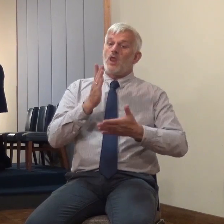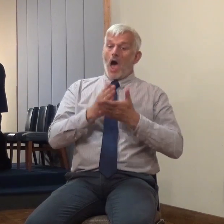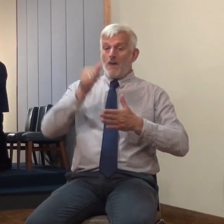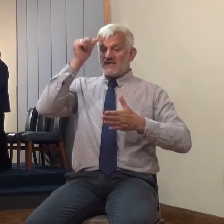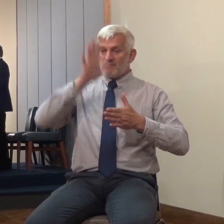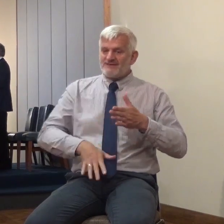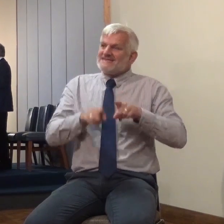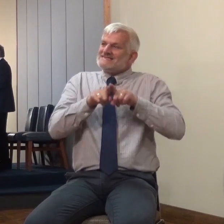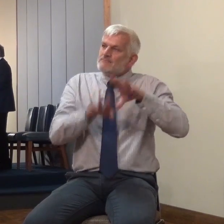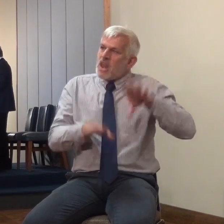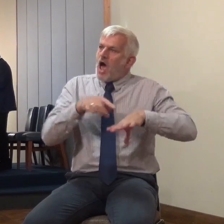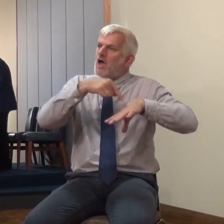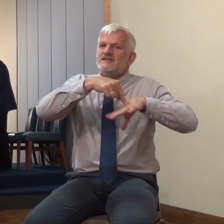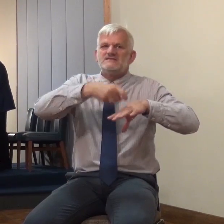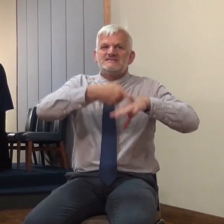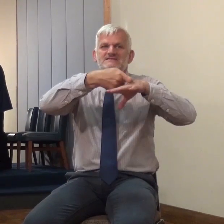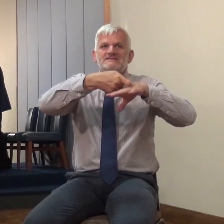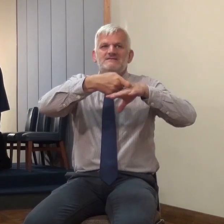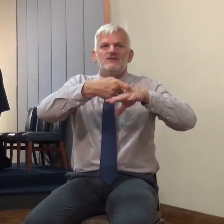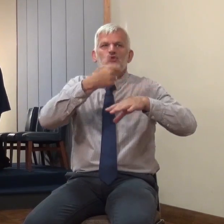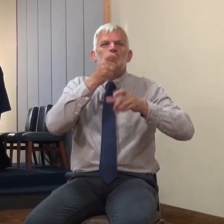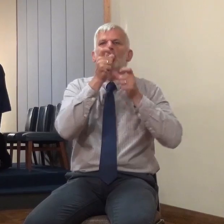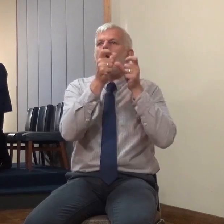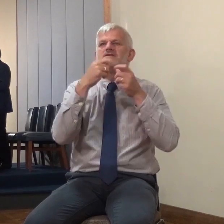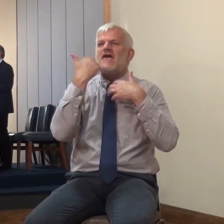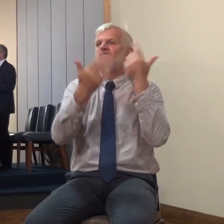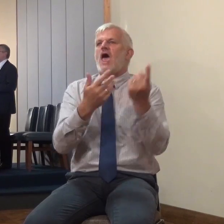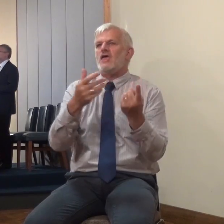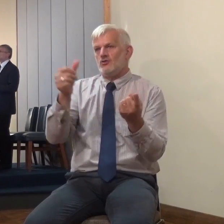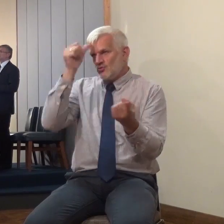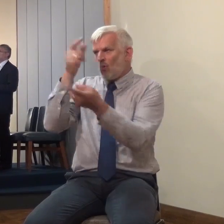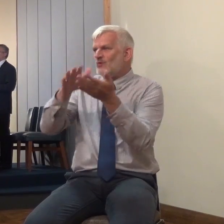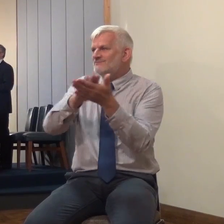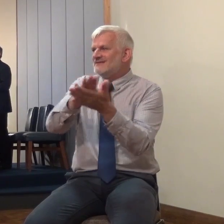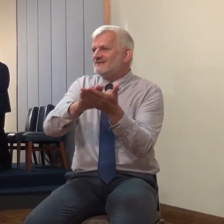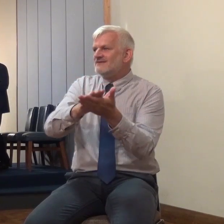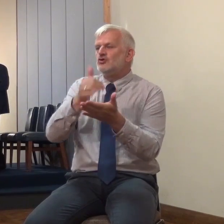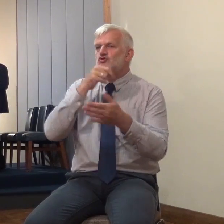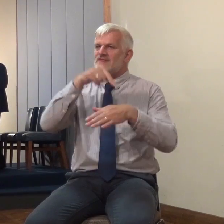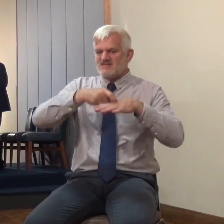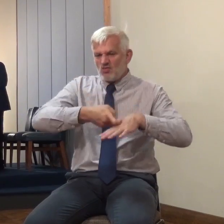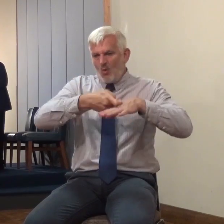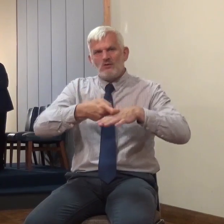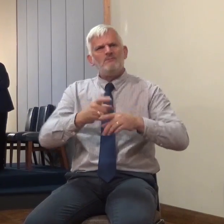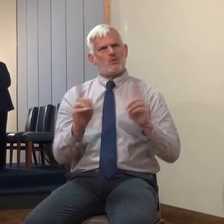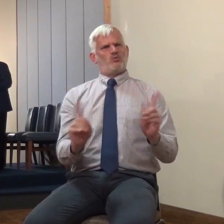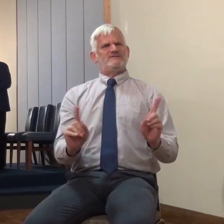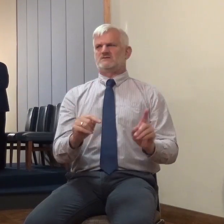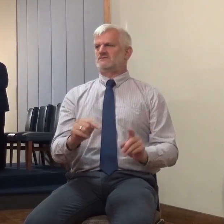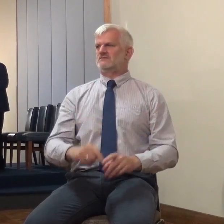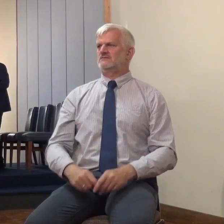establishing, using an everyday situation to convey something of this felt reality. If